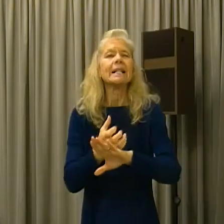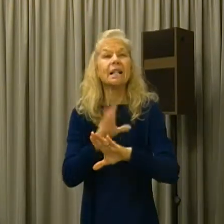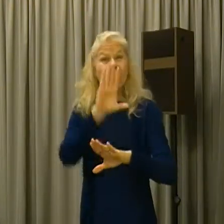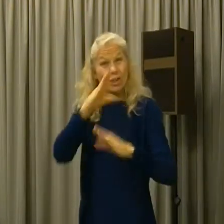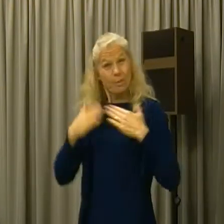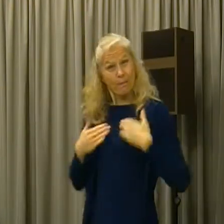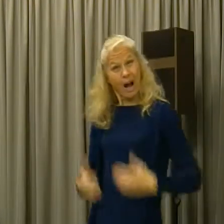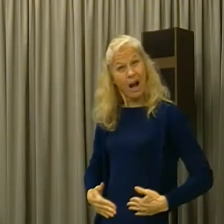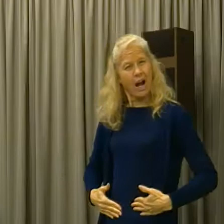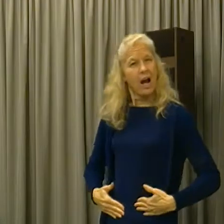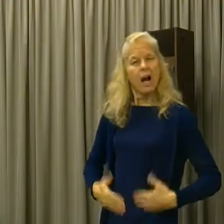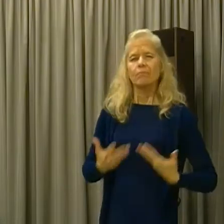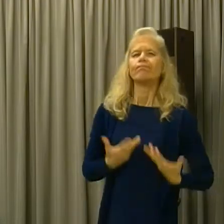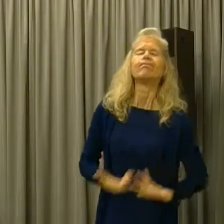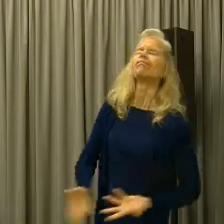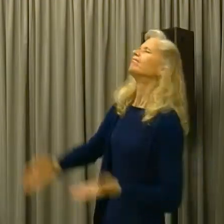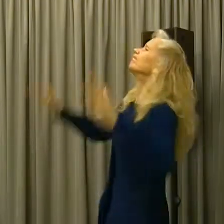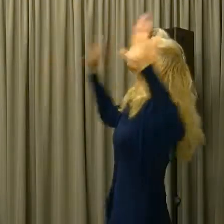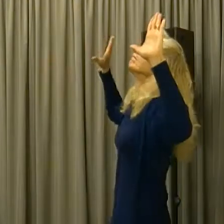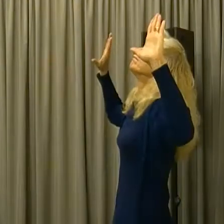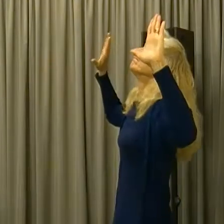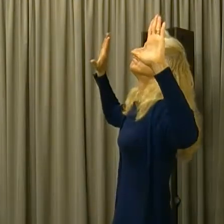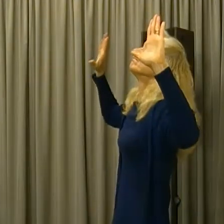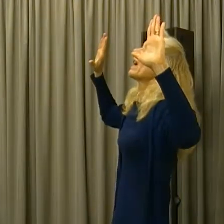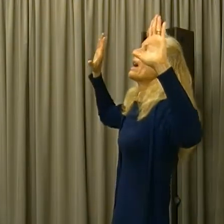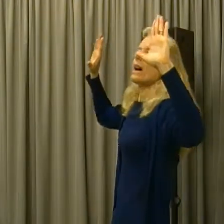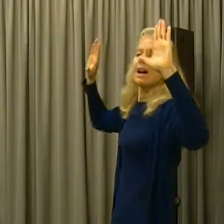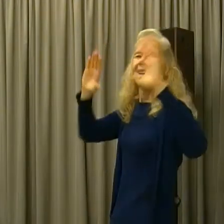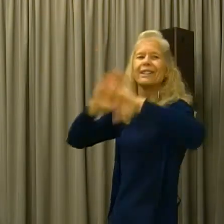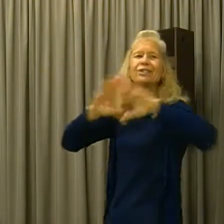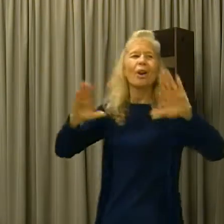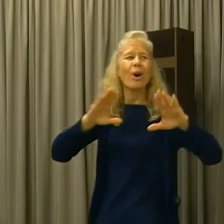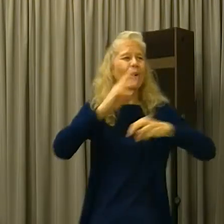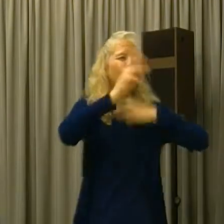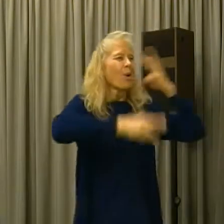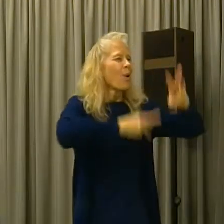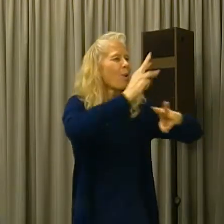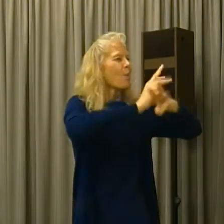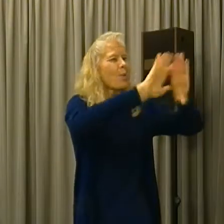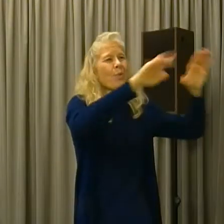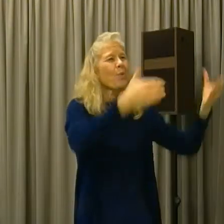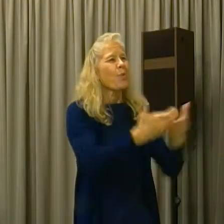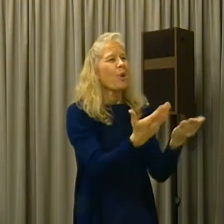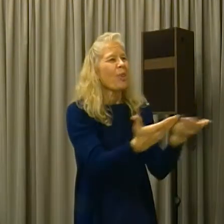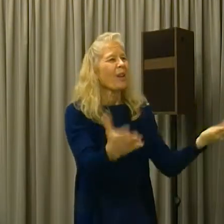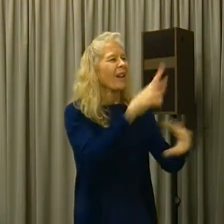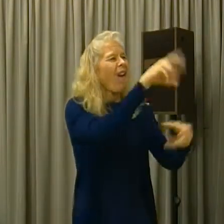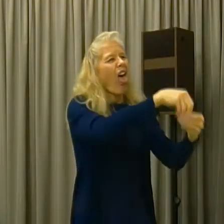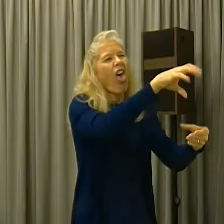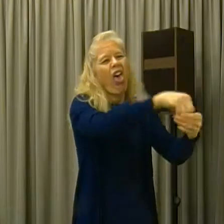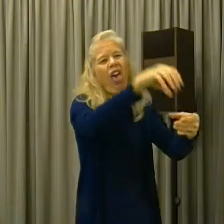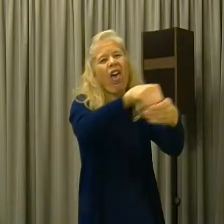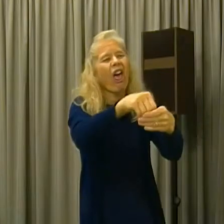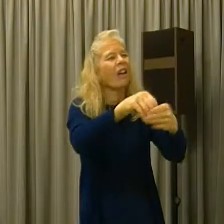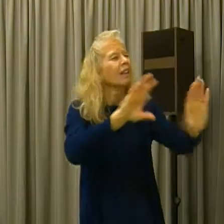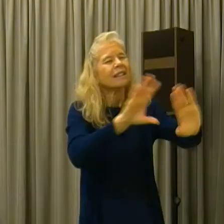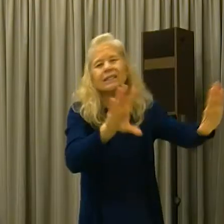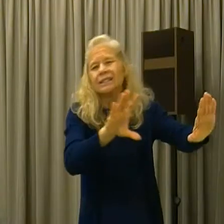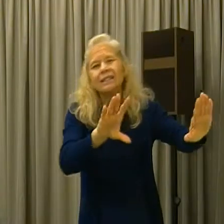to this world, but be transformed. There's life perfection. How? By the renewing